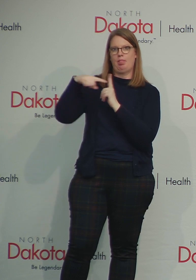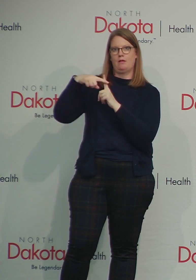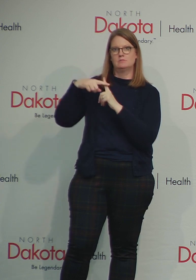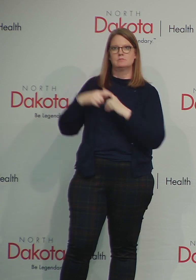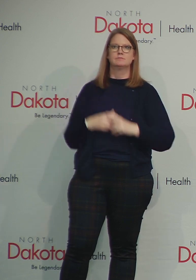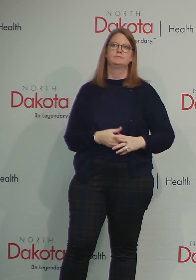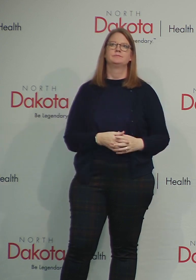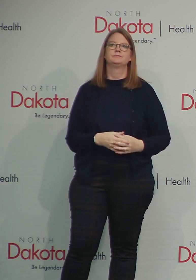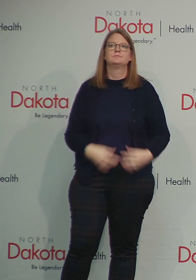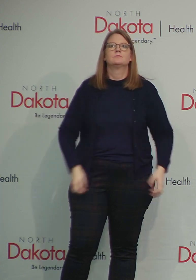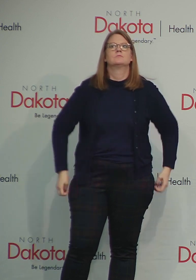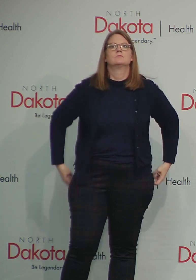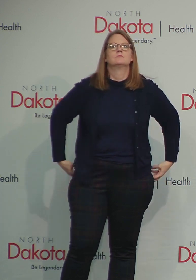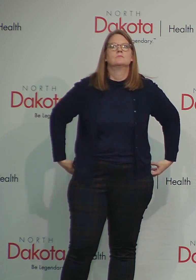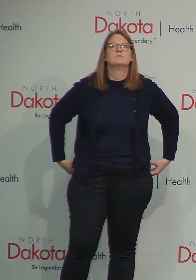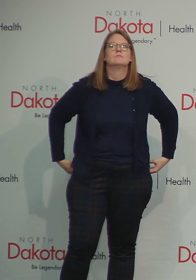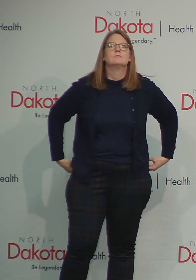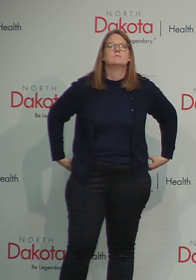Plus.